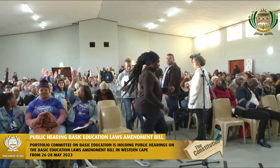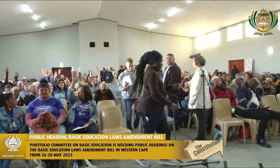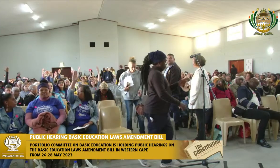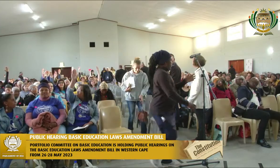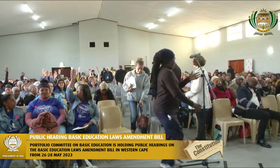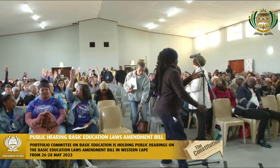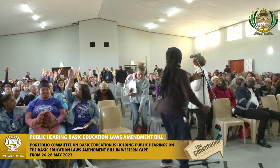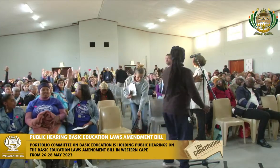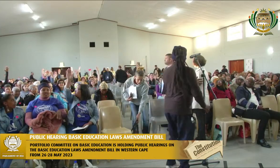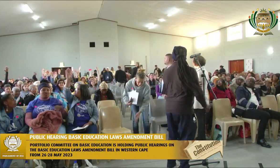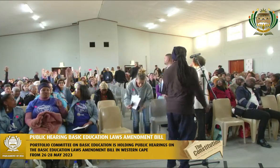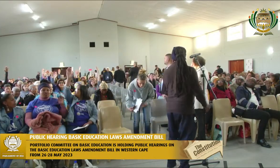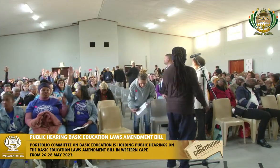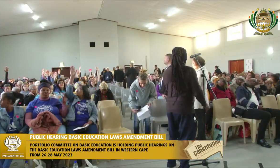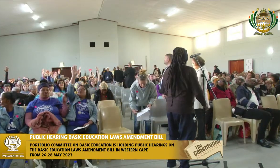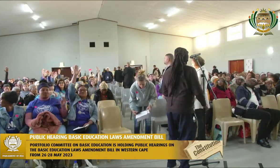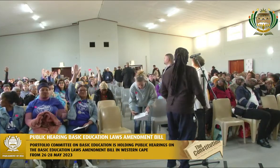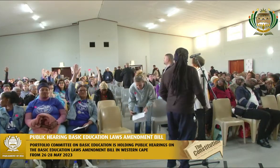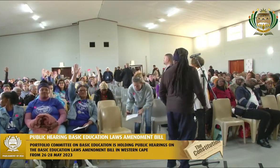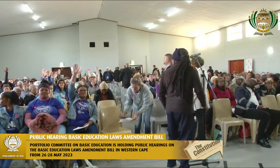Yes.